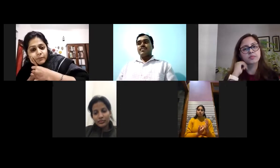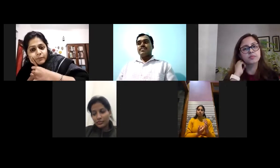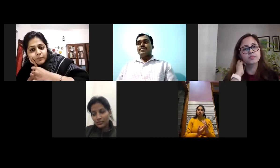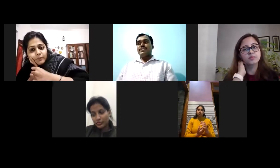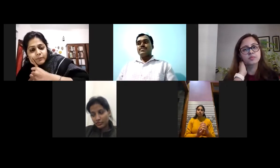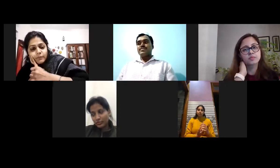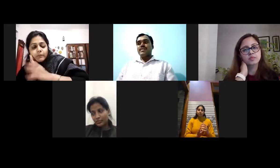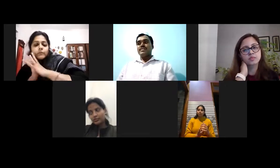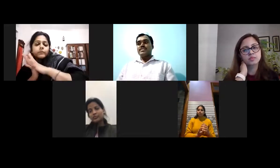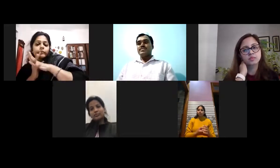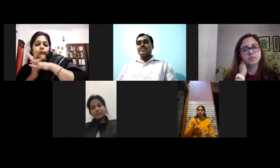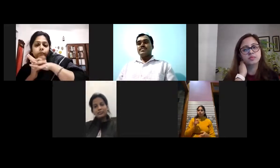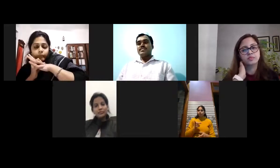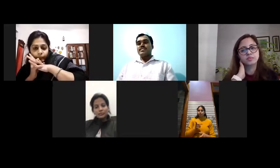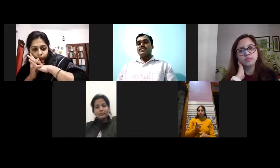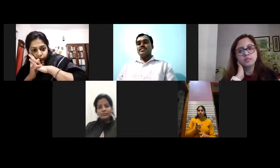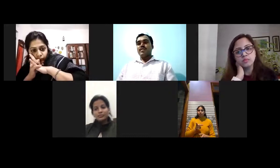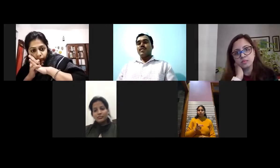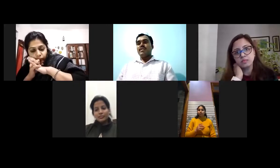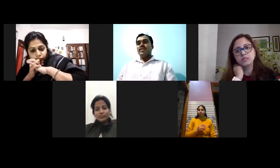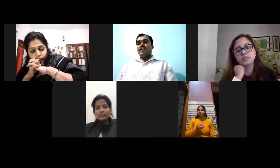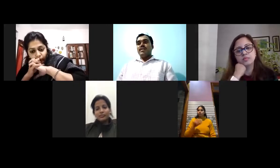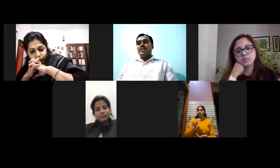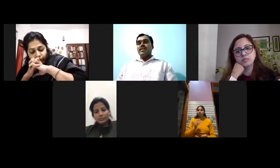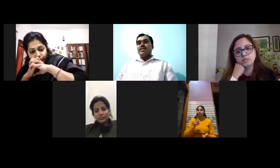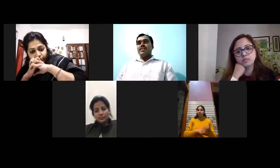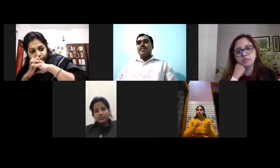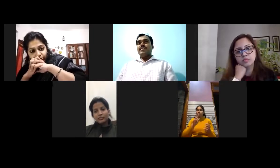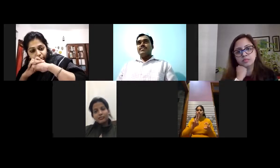would not have been so as he was in the novel.